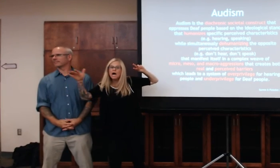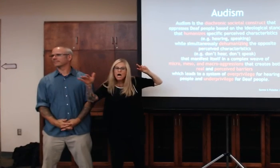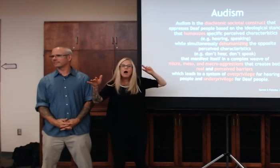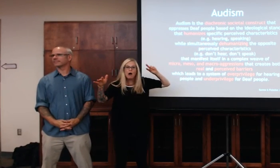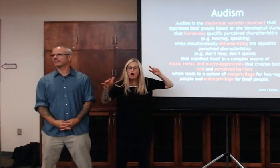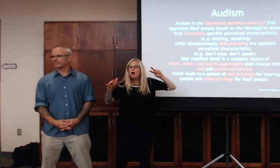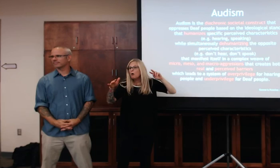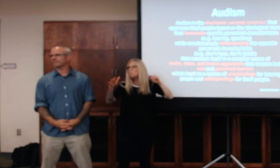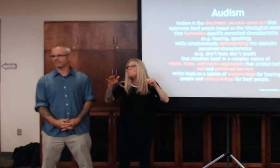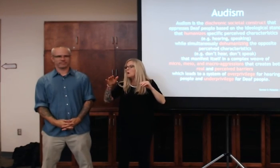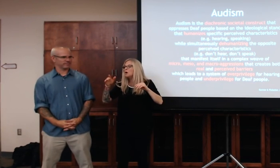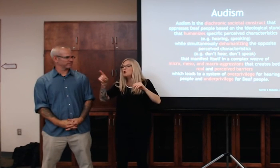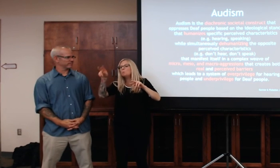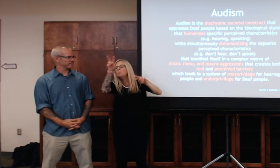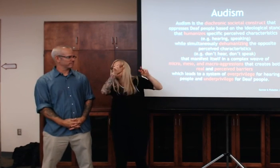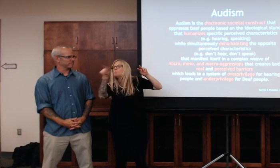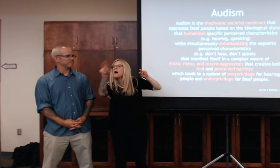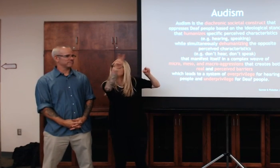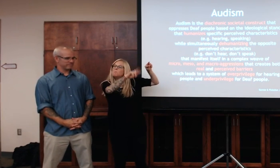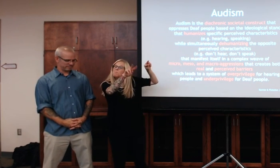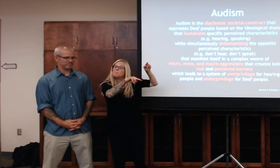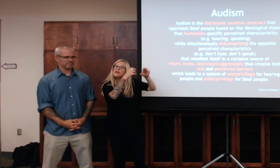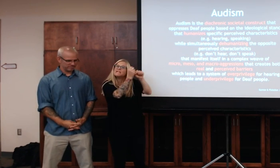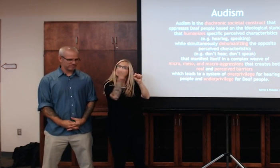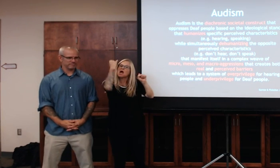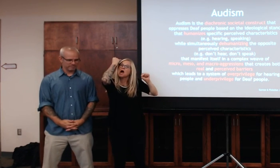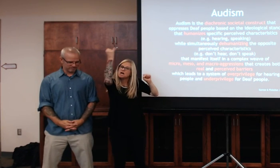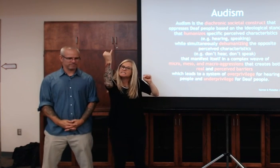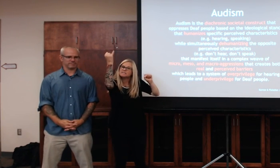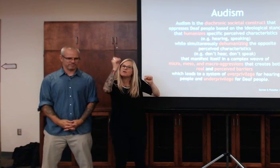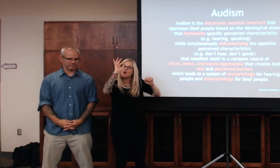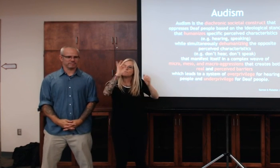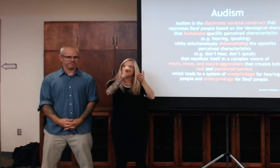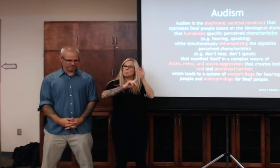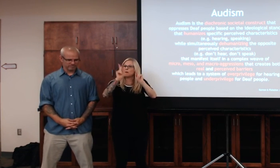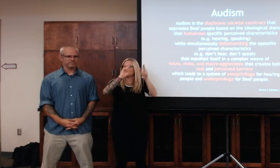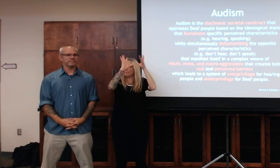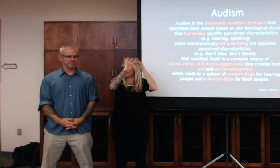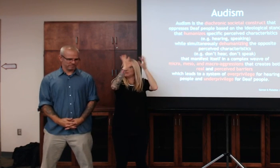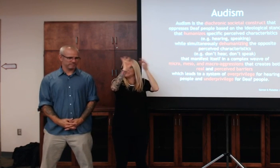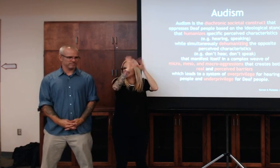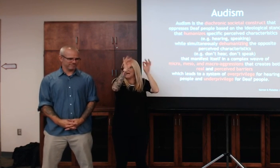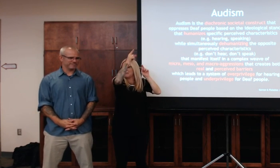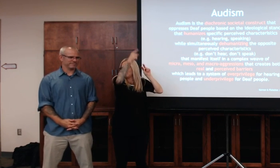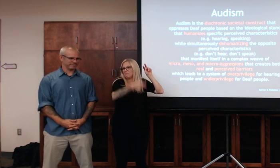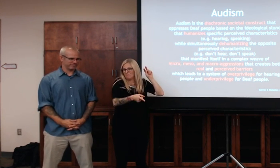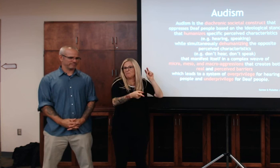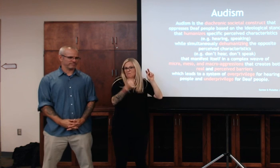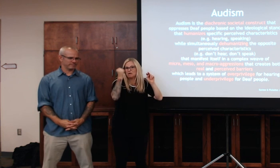be. So you can take a look at that and get an idea of what people are saying about hearing privilege.